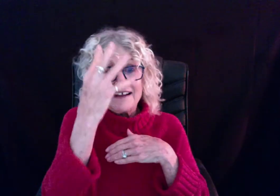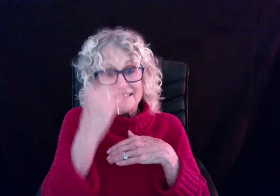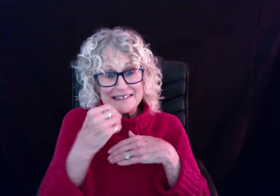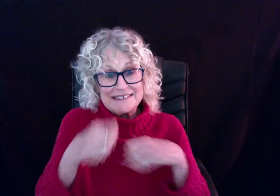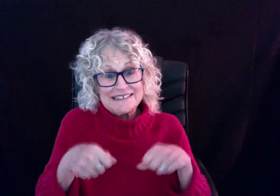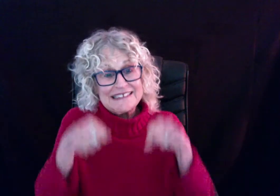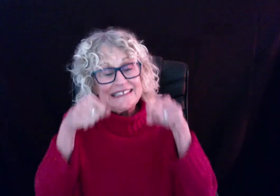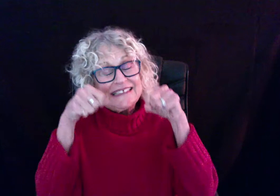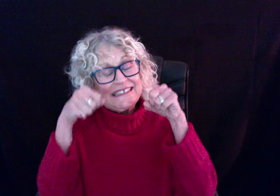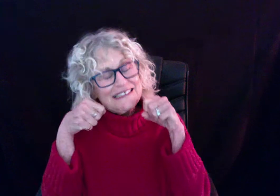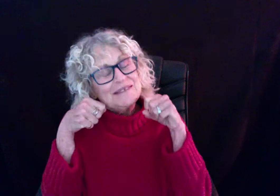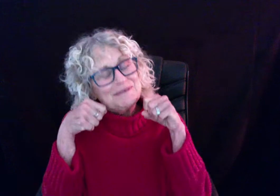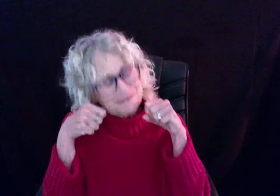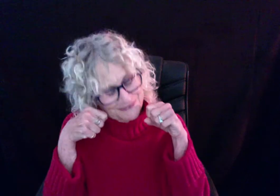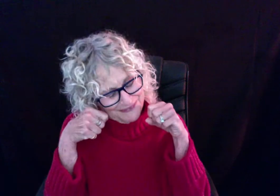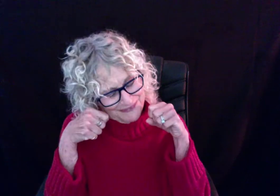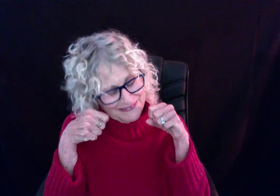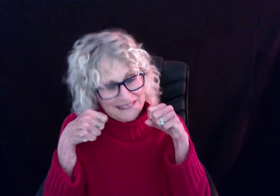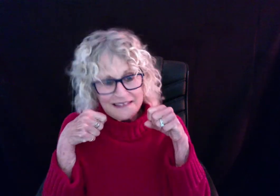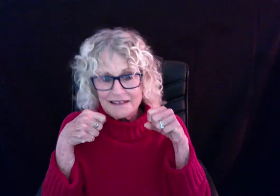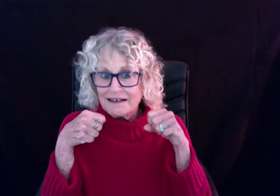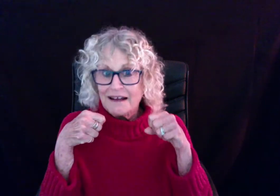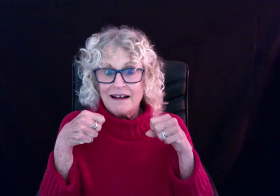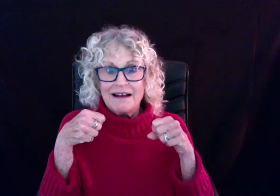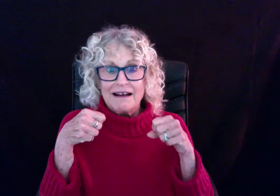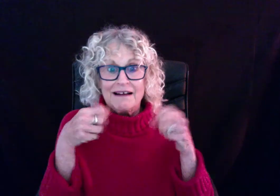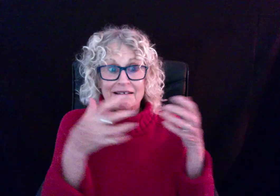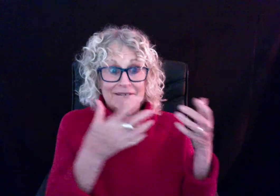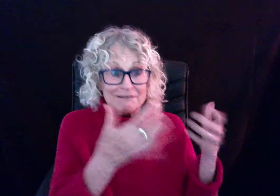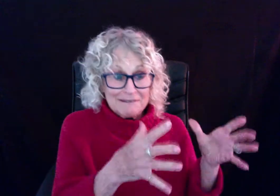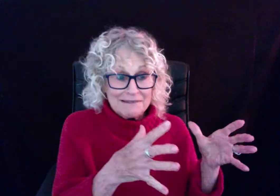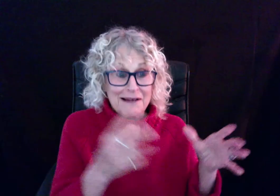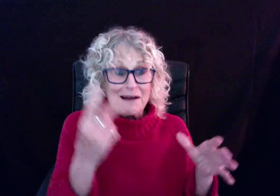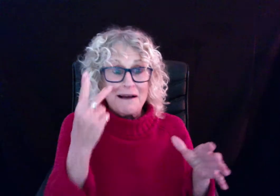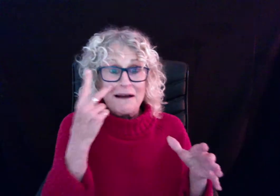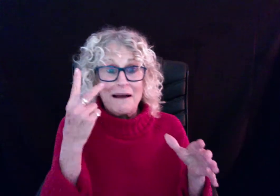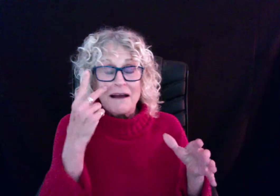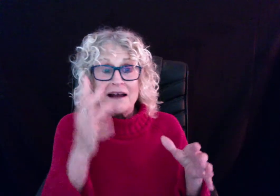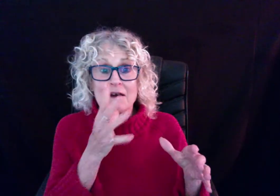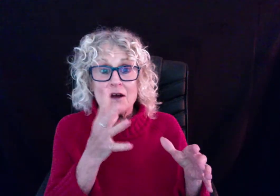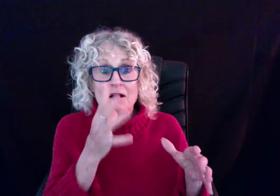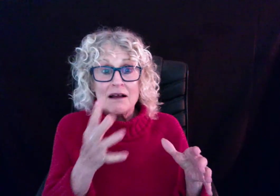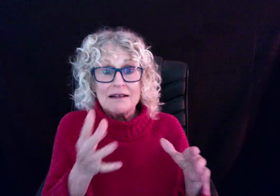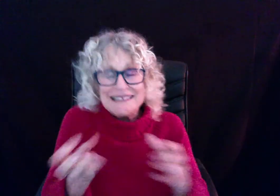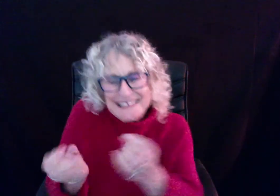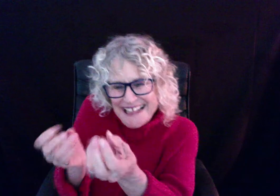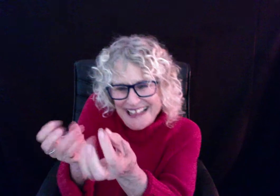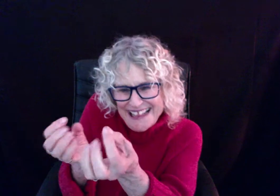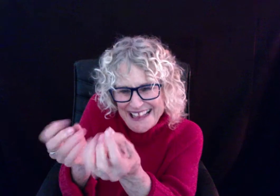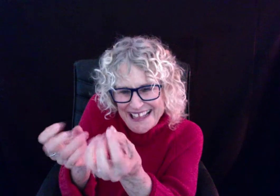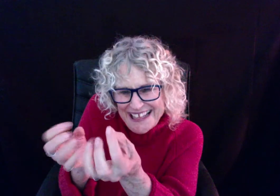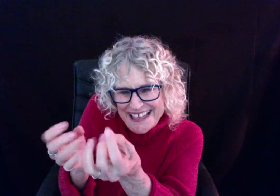asleep And I saw mommy tickle Santa